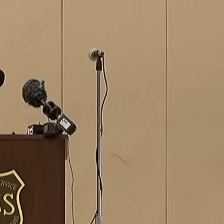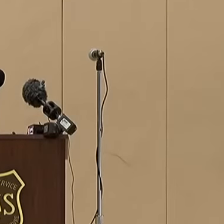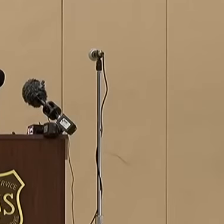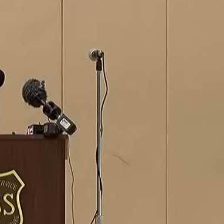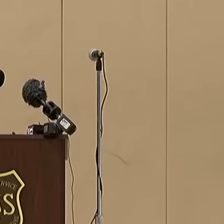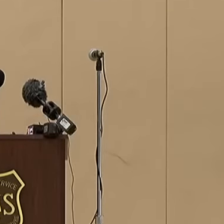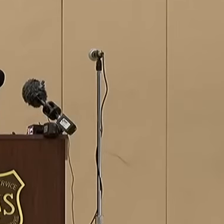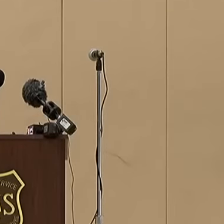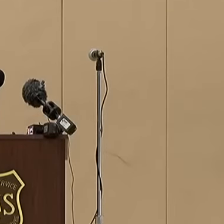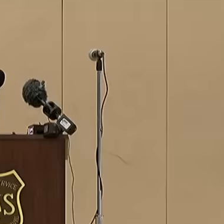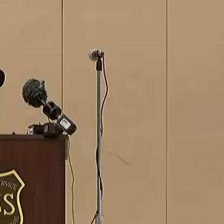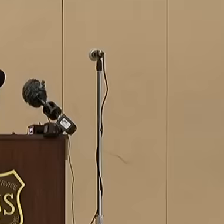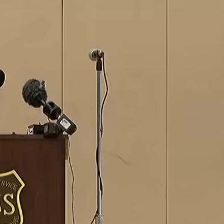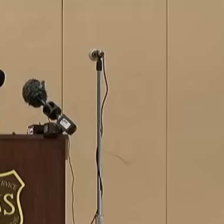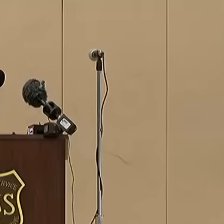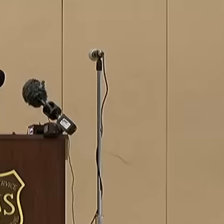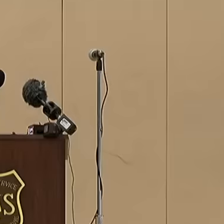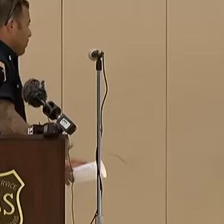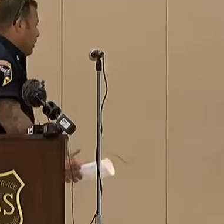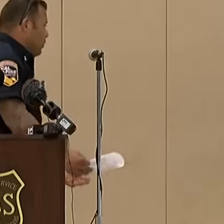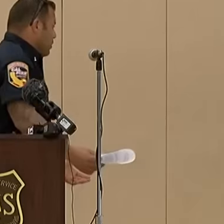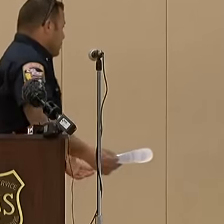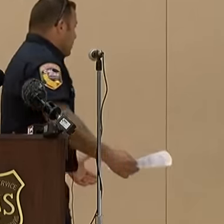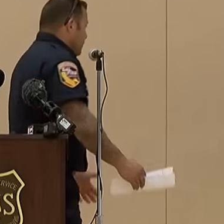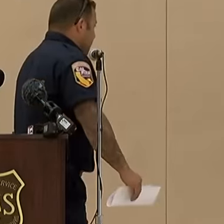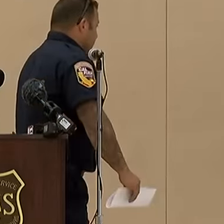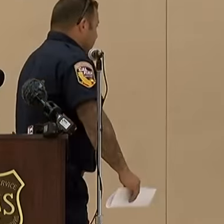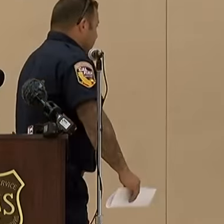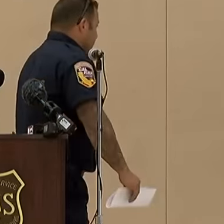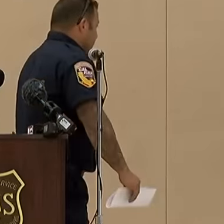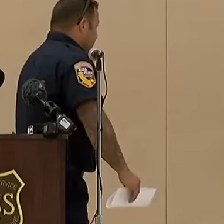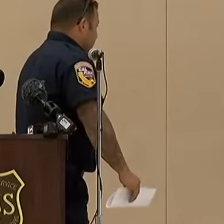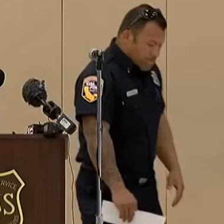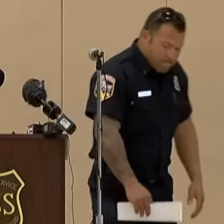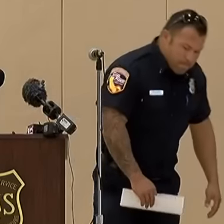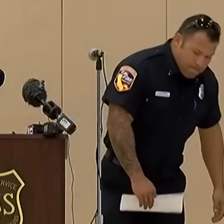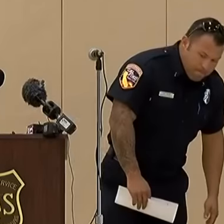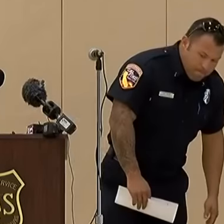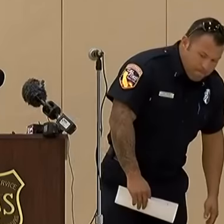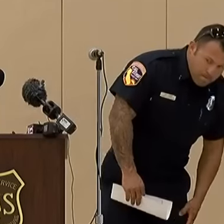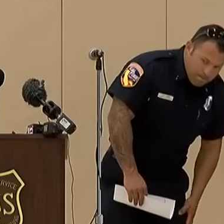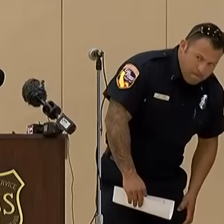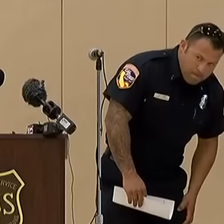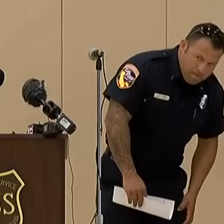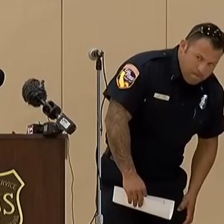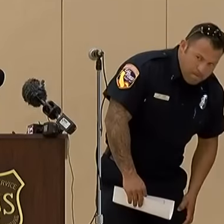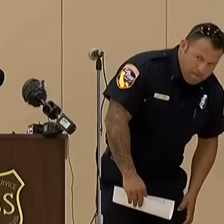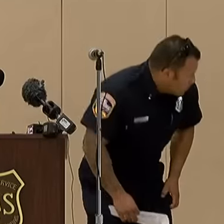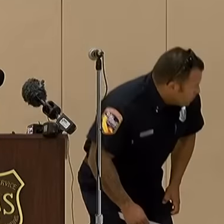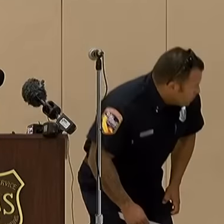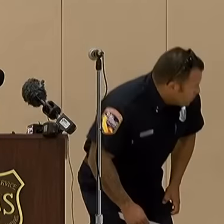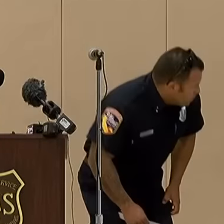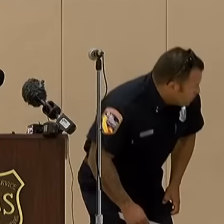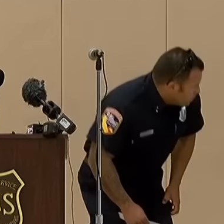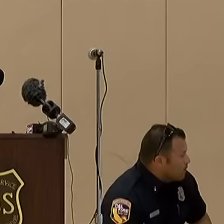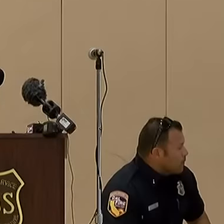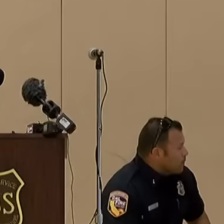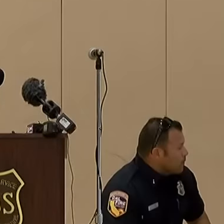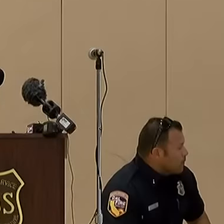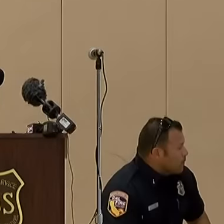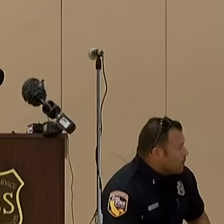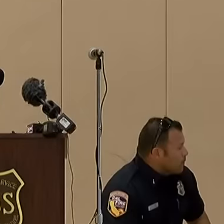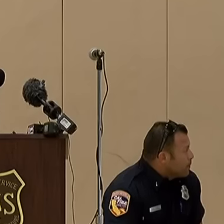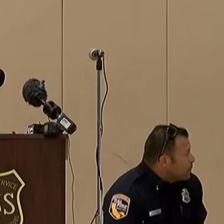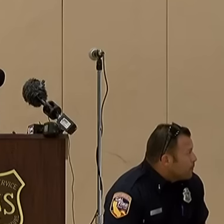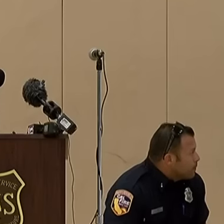Yeah. Yeah, whatever you need. She didn't know where, you know what I mean? I wasn't. Yeah, I'll be standing because of how it's going to be. I guess